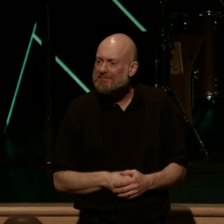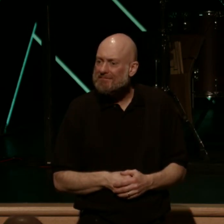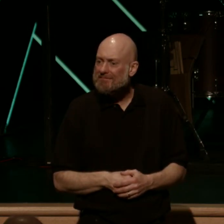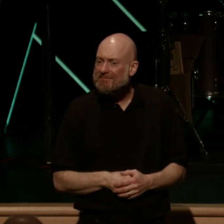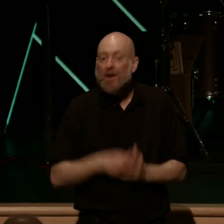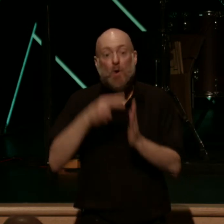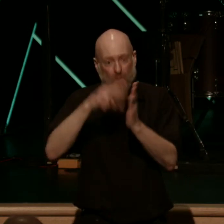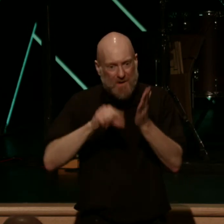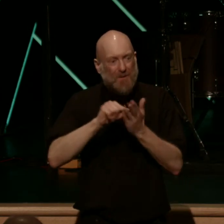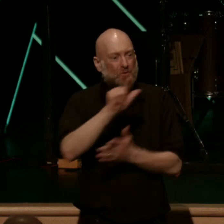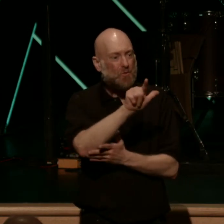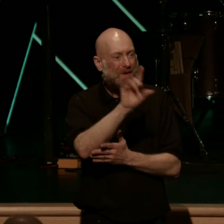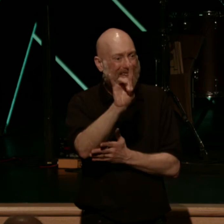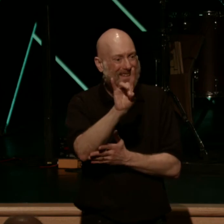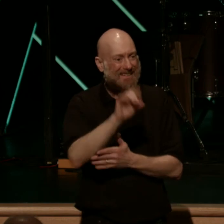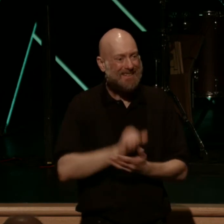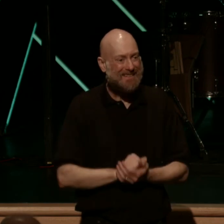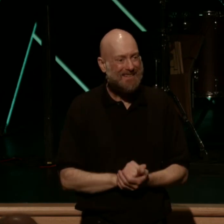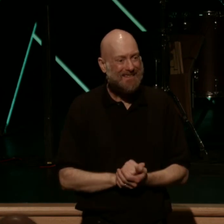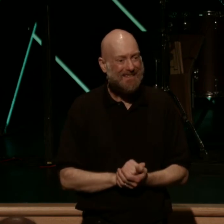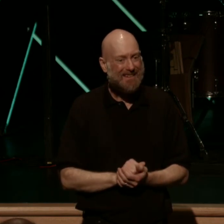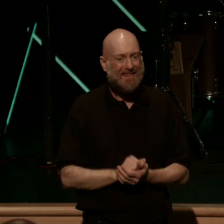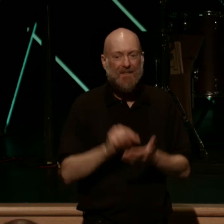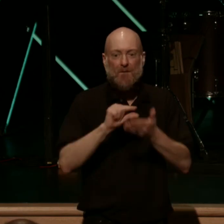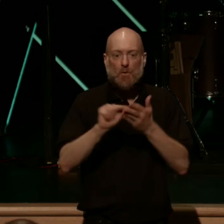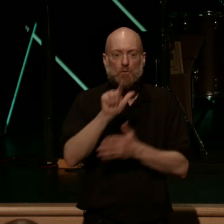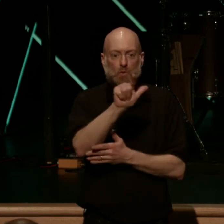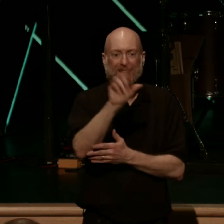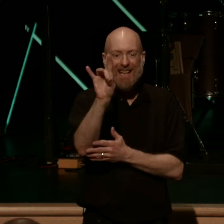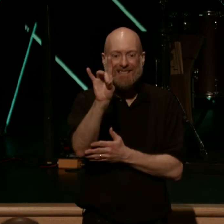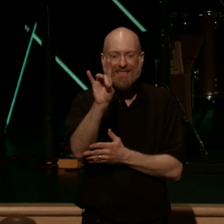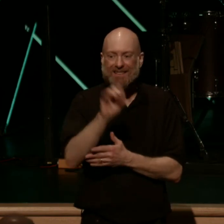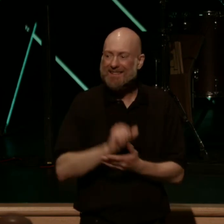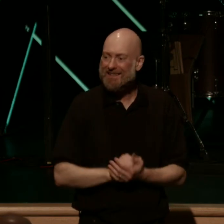Well, look at verse 28. Verse